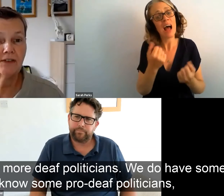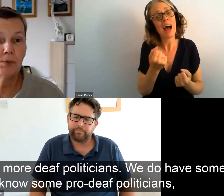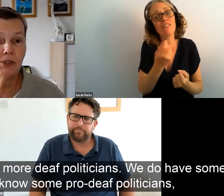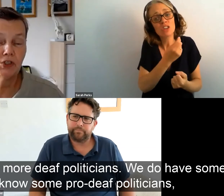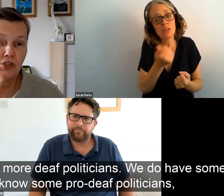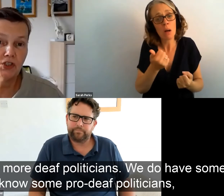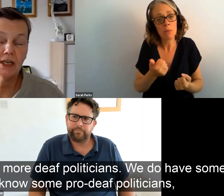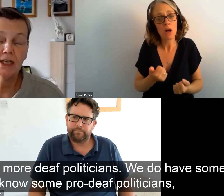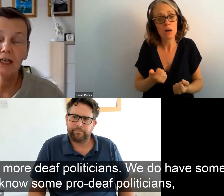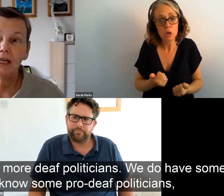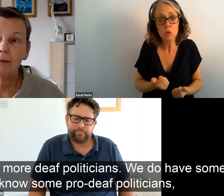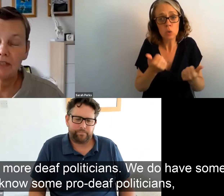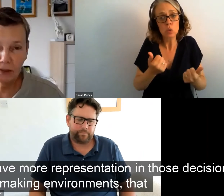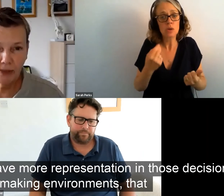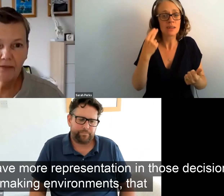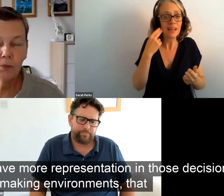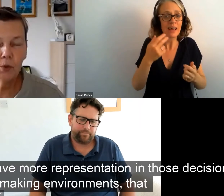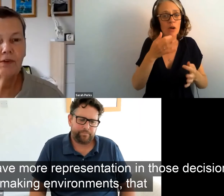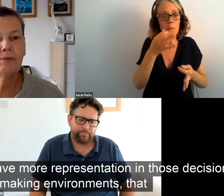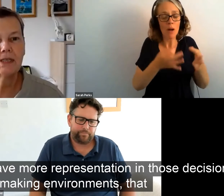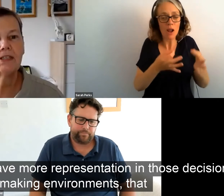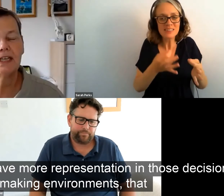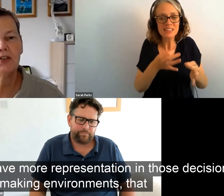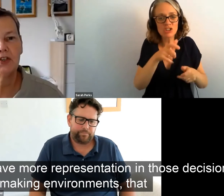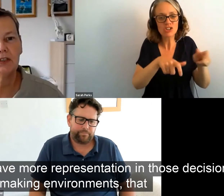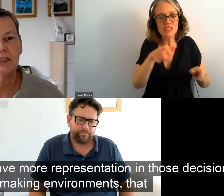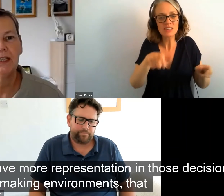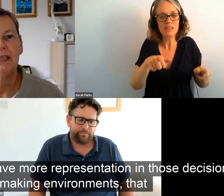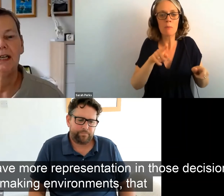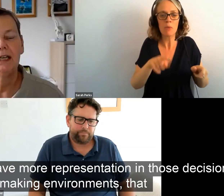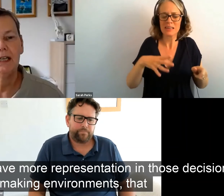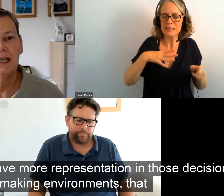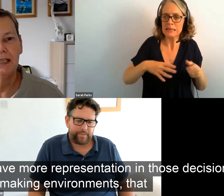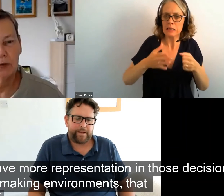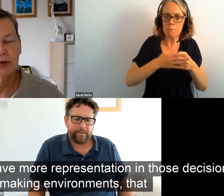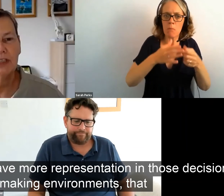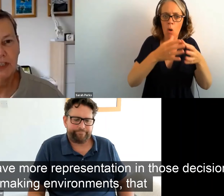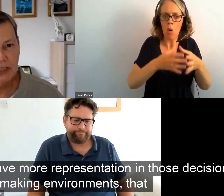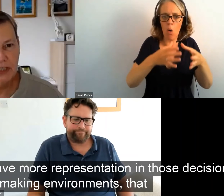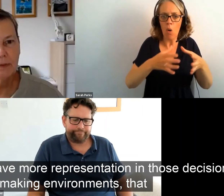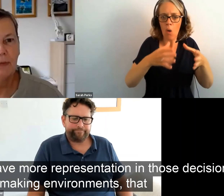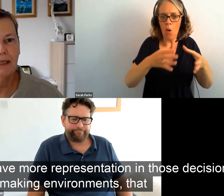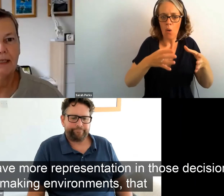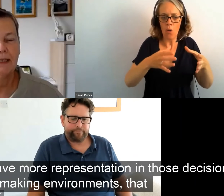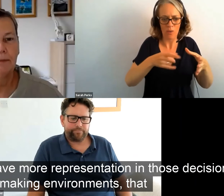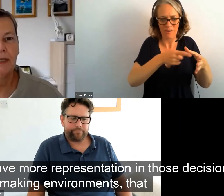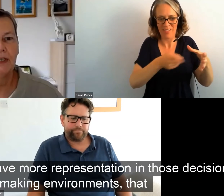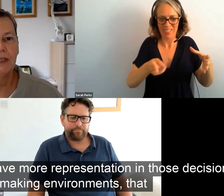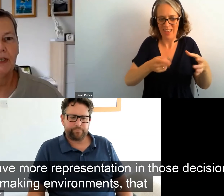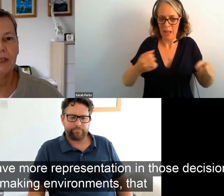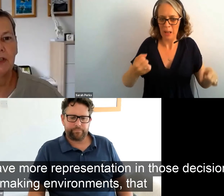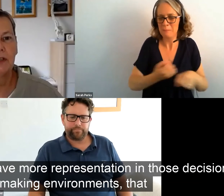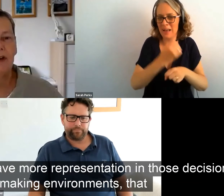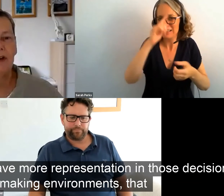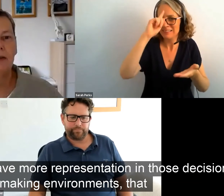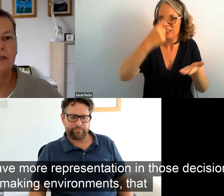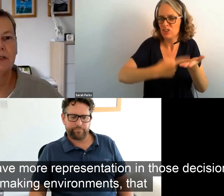good deaf politicians, but until we have more representation in those decision-making